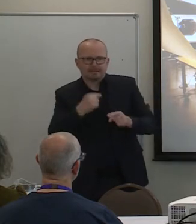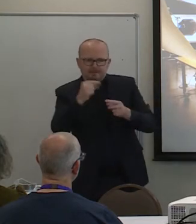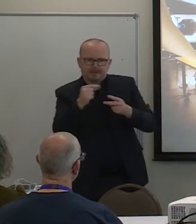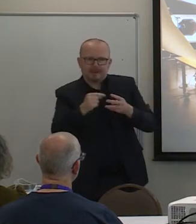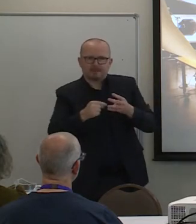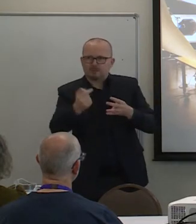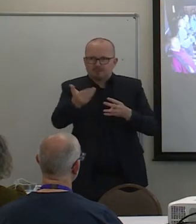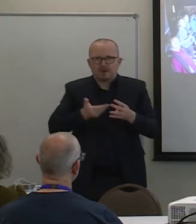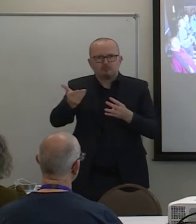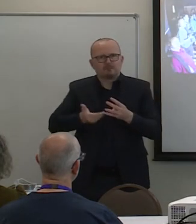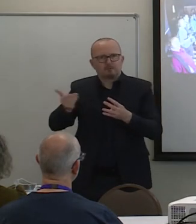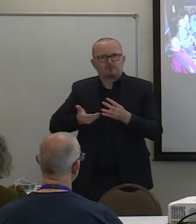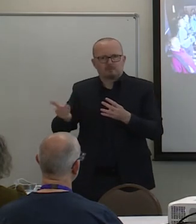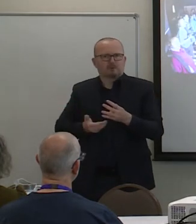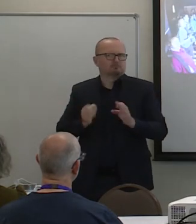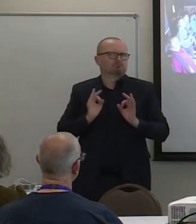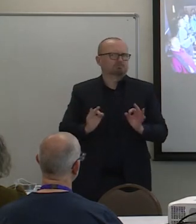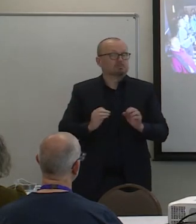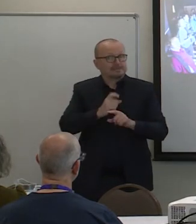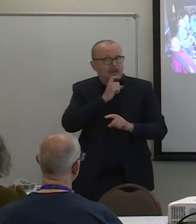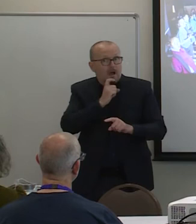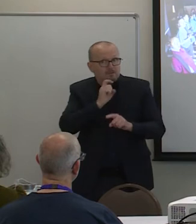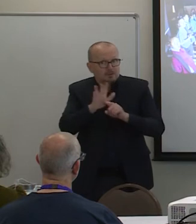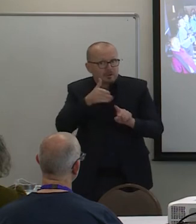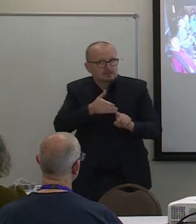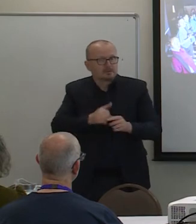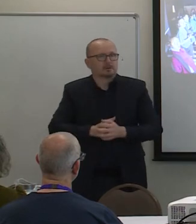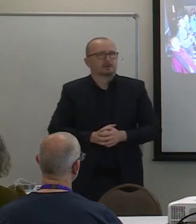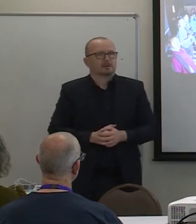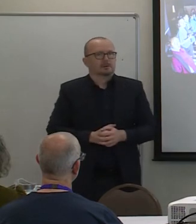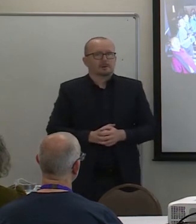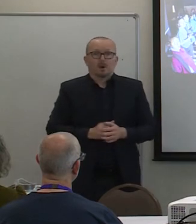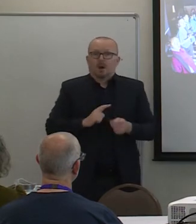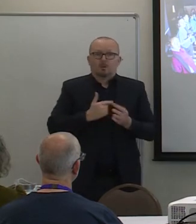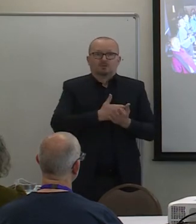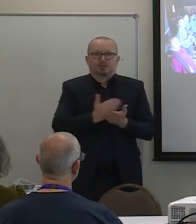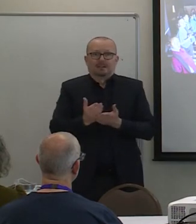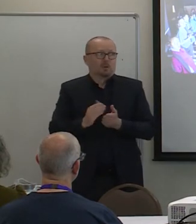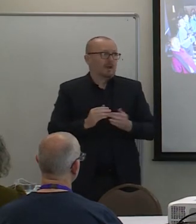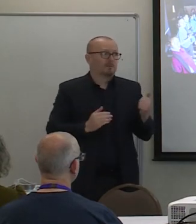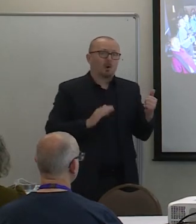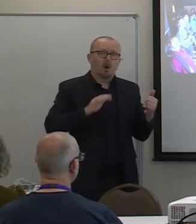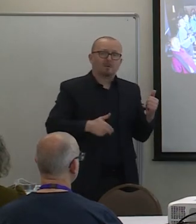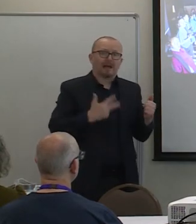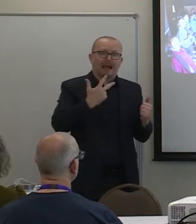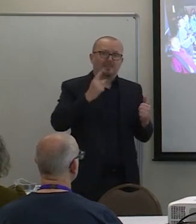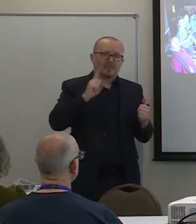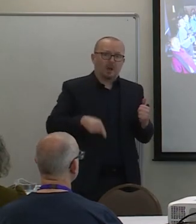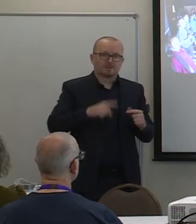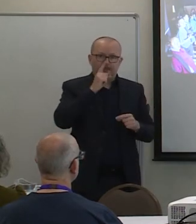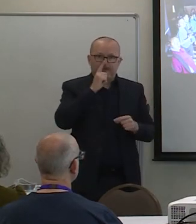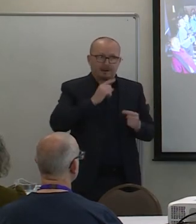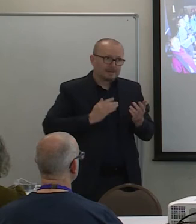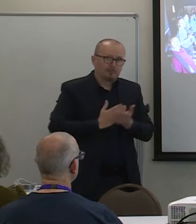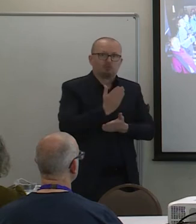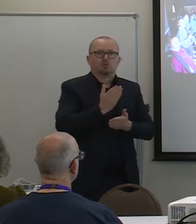working away. And we've shared. We've had over 8,000 people come through that studio as visitors, as teachers,